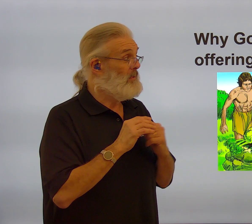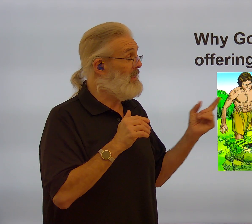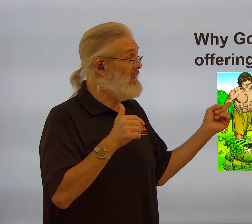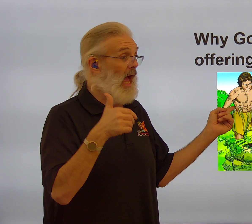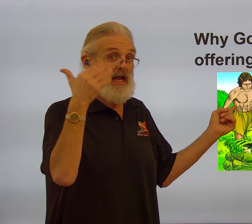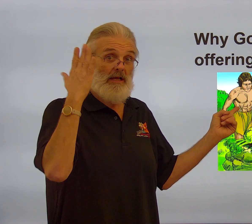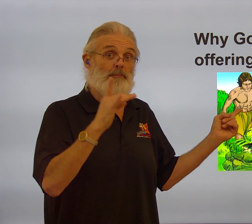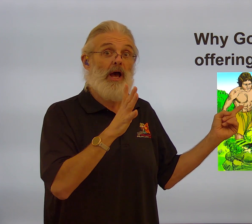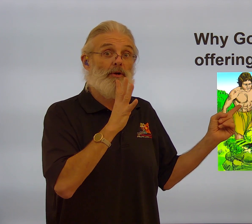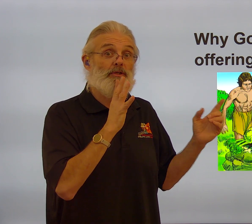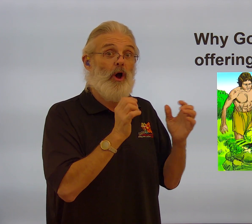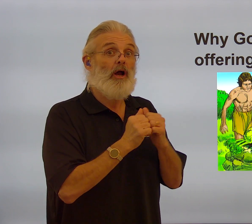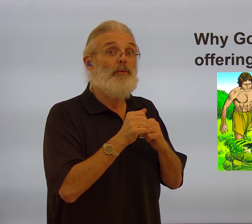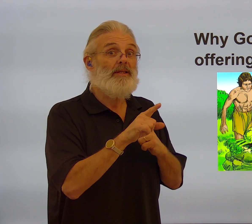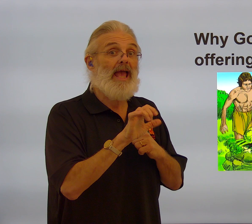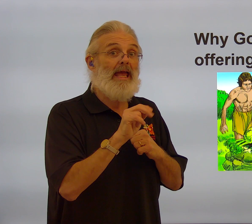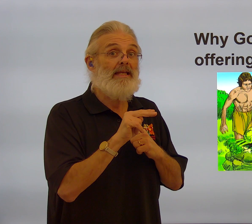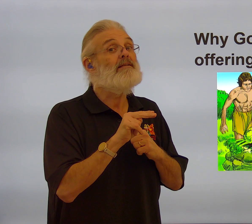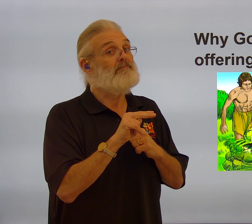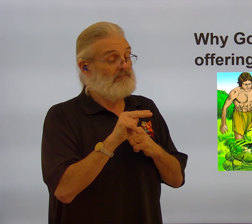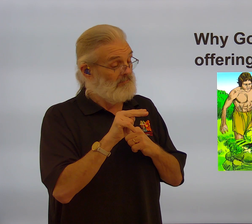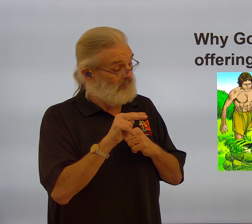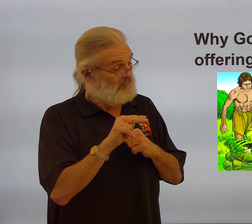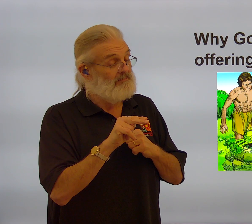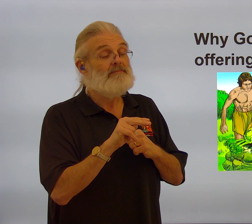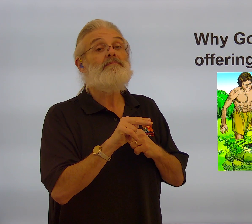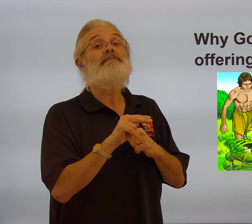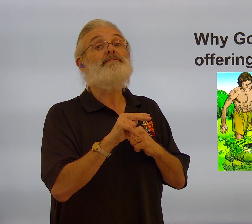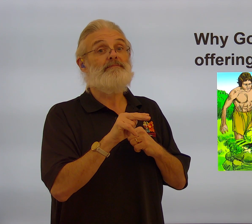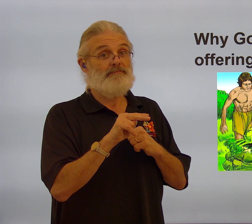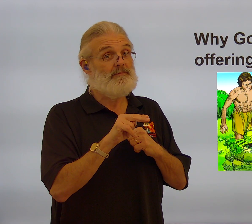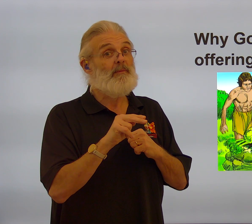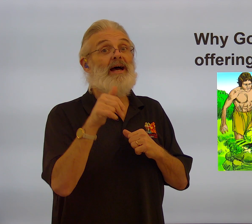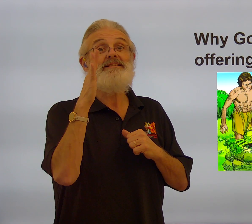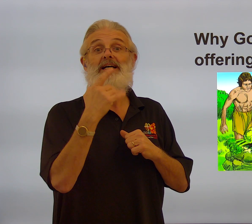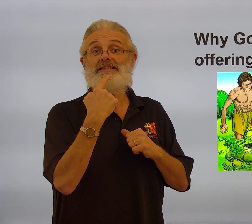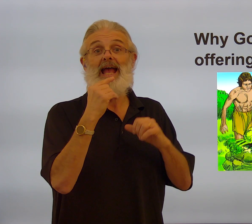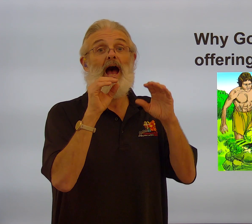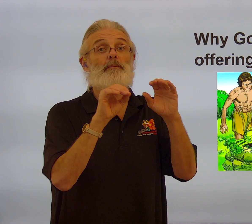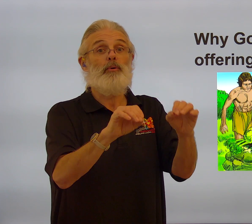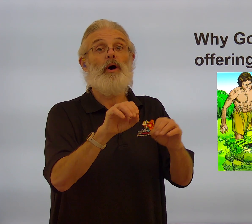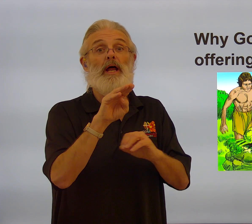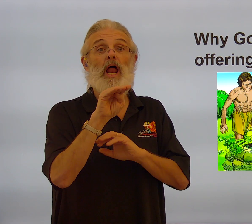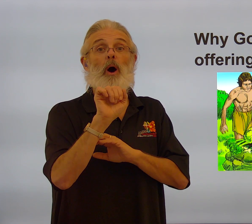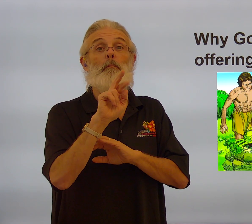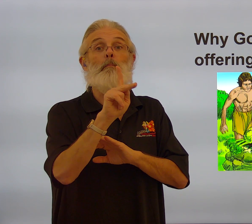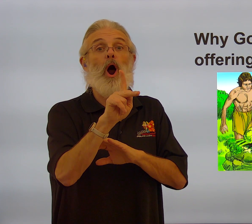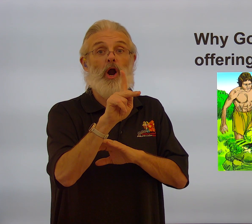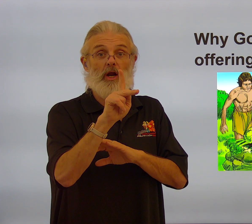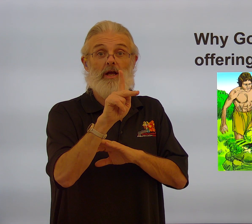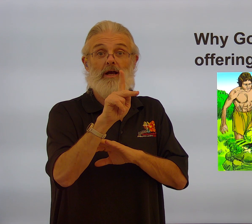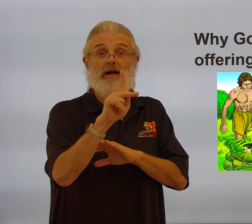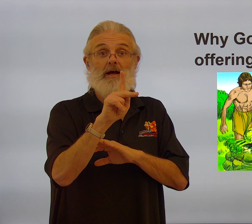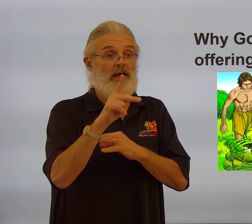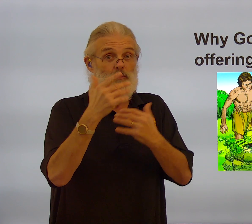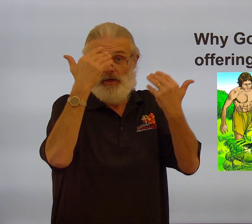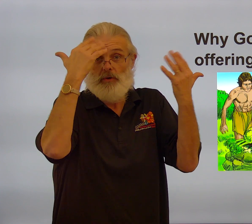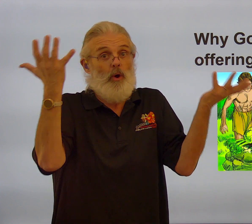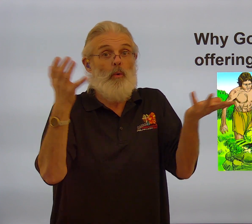Did God come down and talk with Cain? And it says God put a mark. And we don't know what